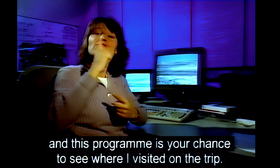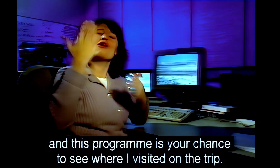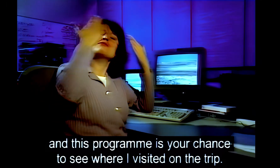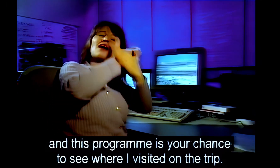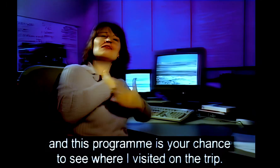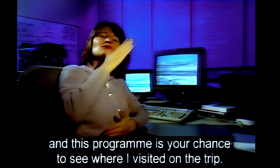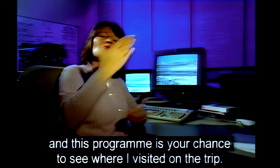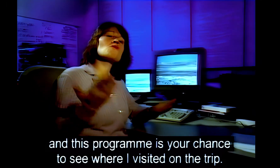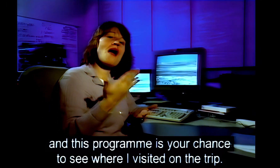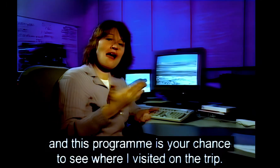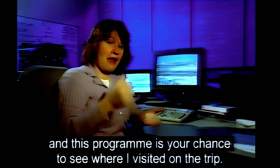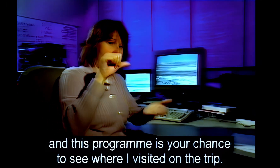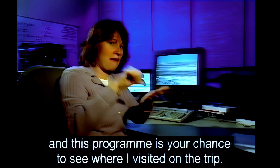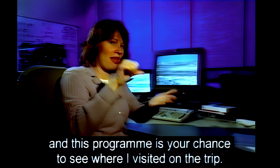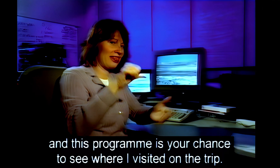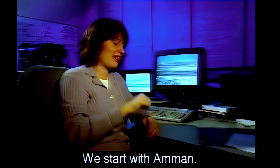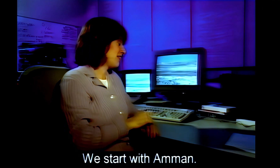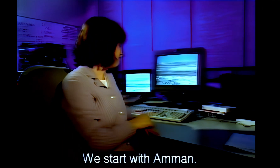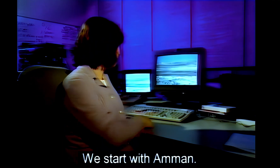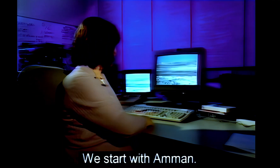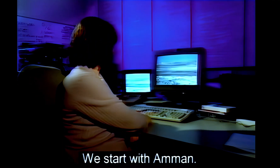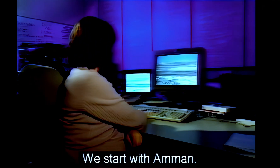We start with Amman.